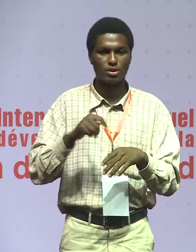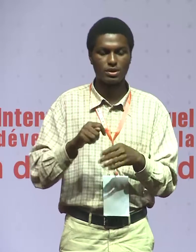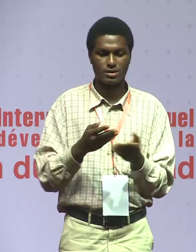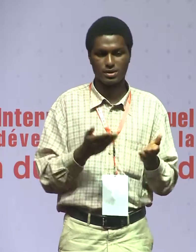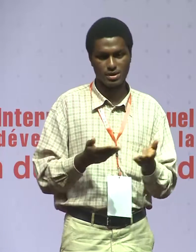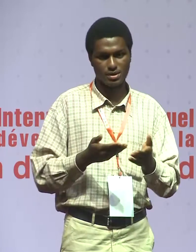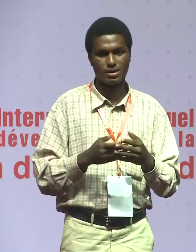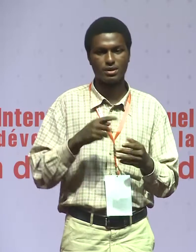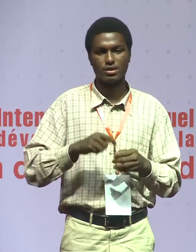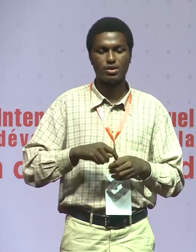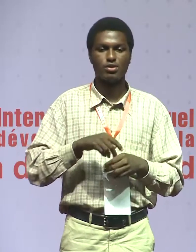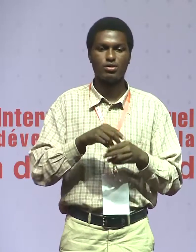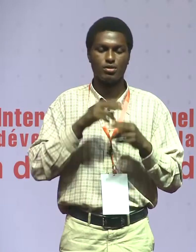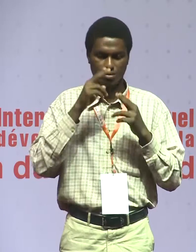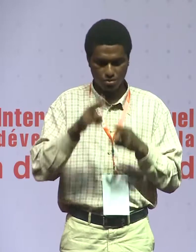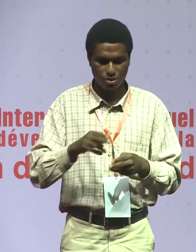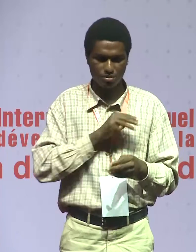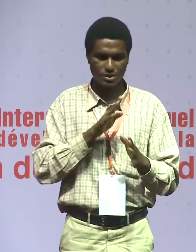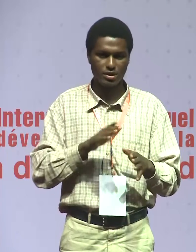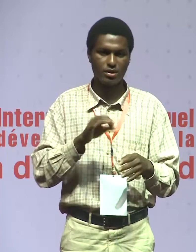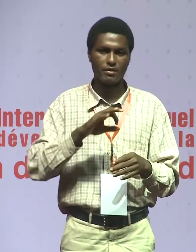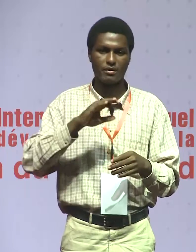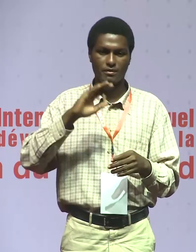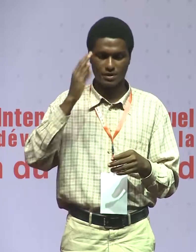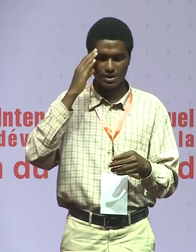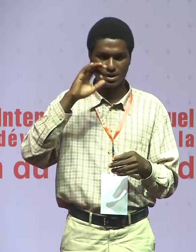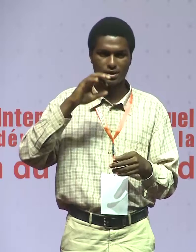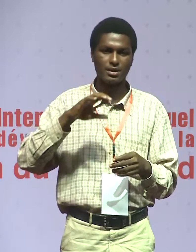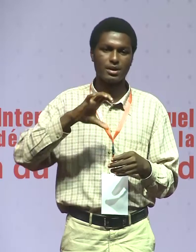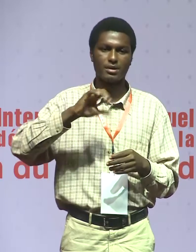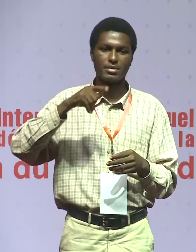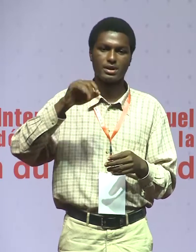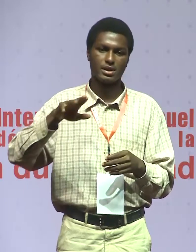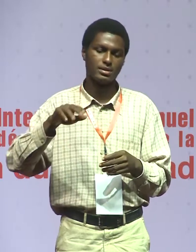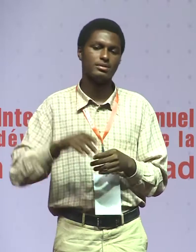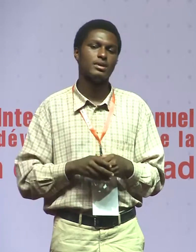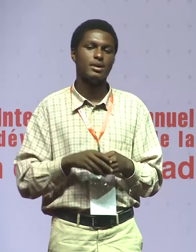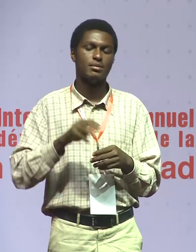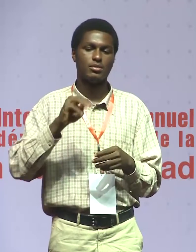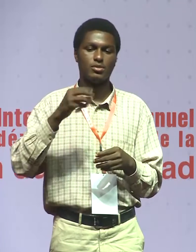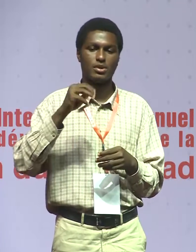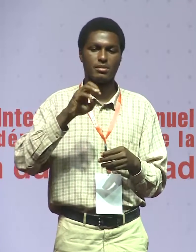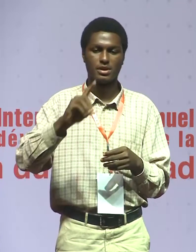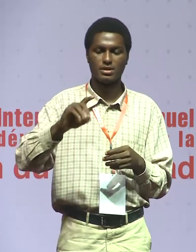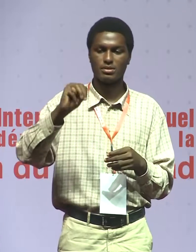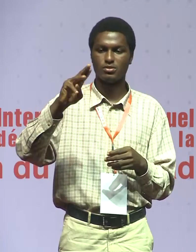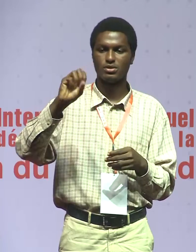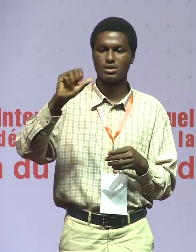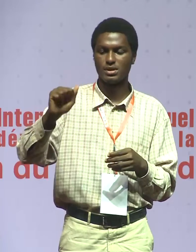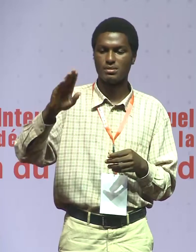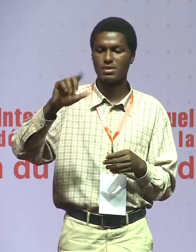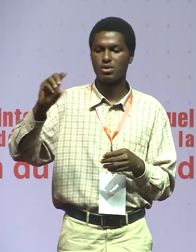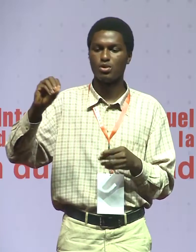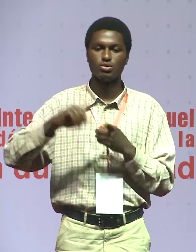stage the Honorable Minister of the Federal Capital Territory, Abuja, Muhammad Musa Bello, to give his